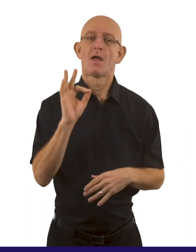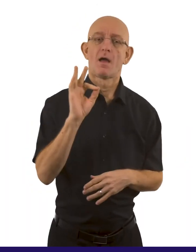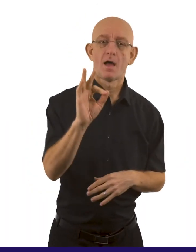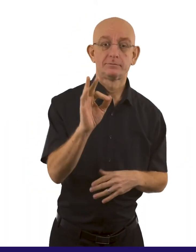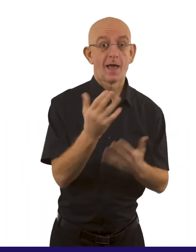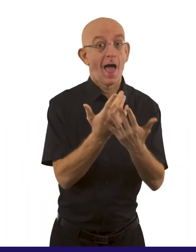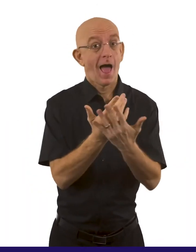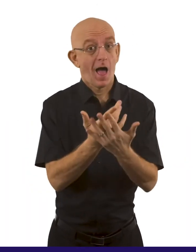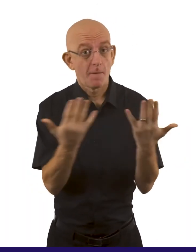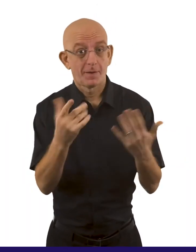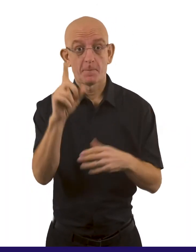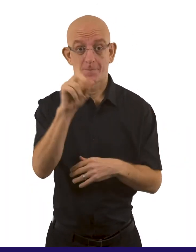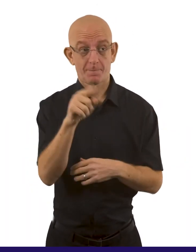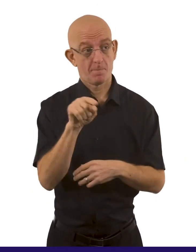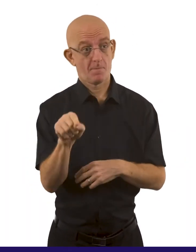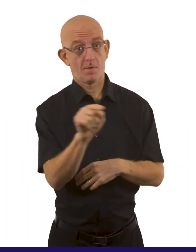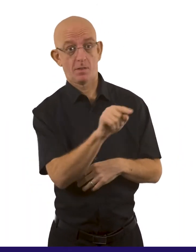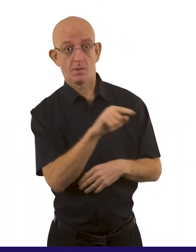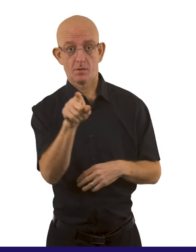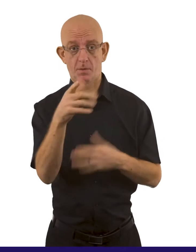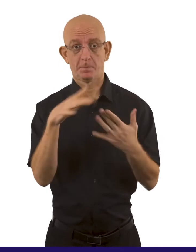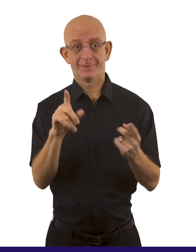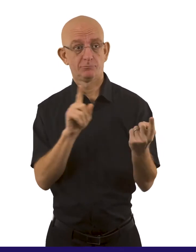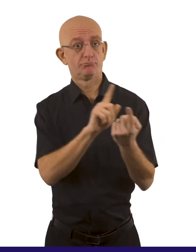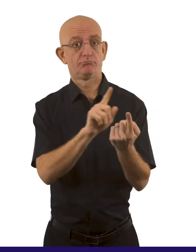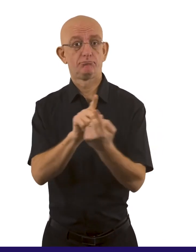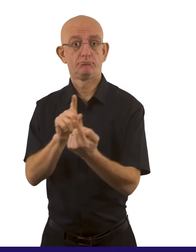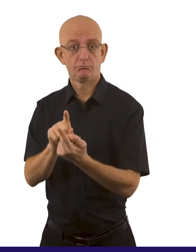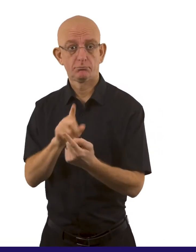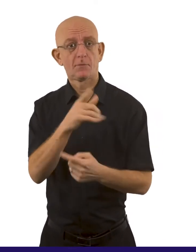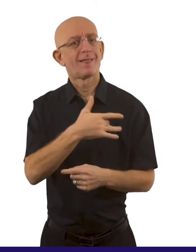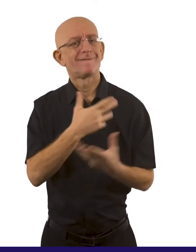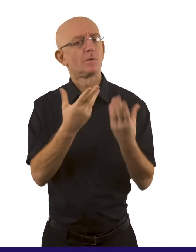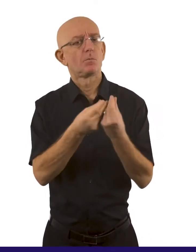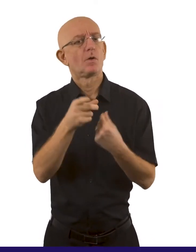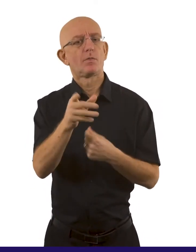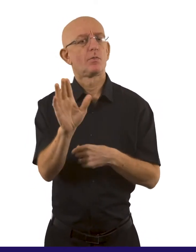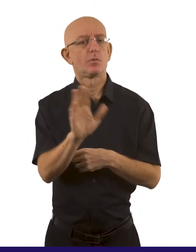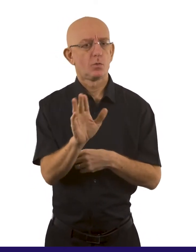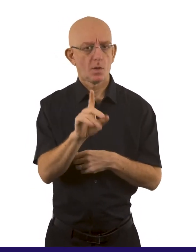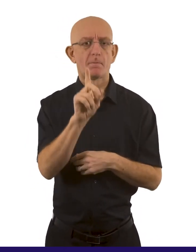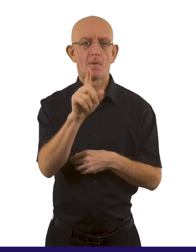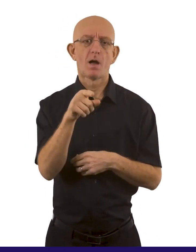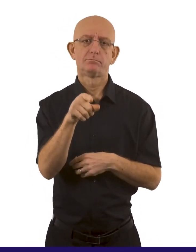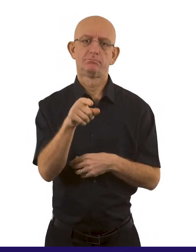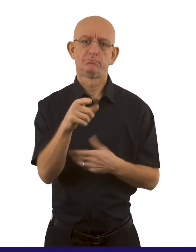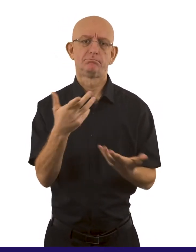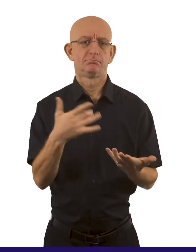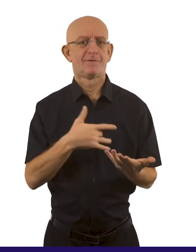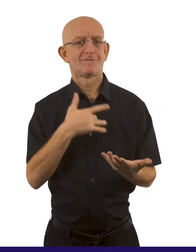Question 16. How many people have you been in contact with that don't live with you, but that you consider to be close to